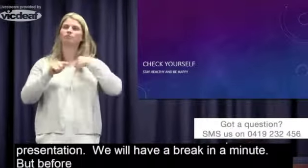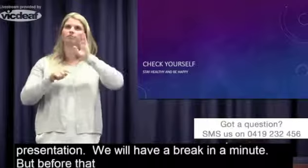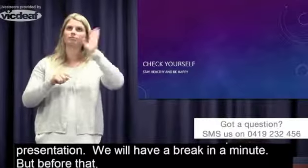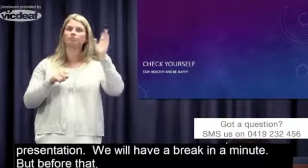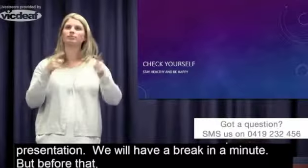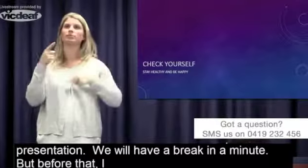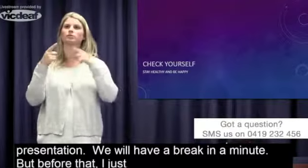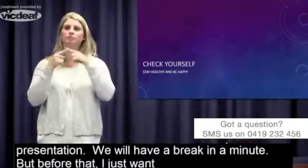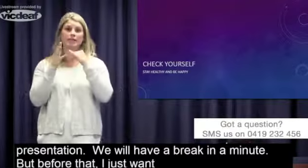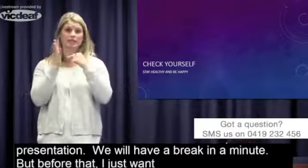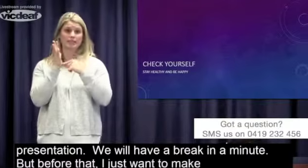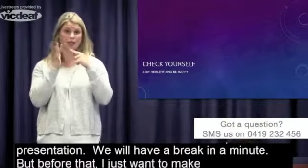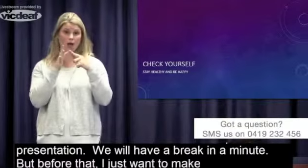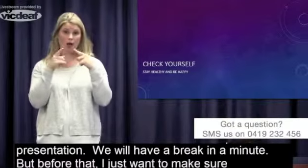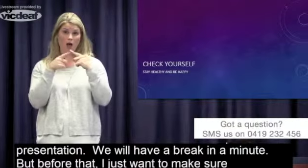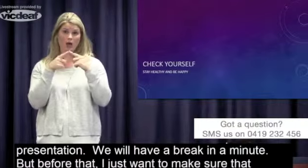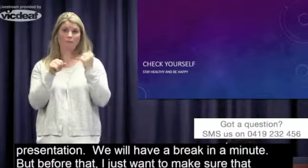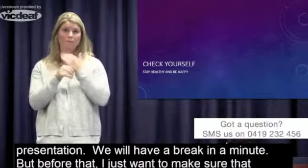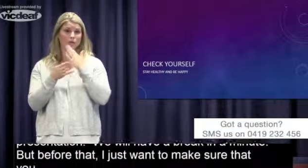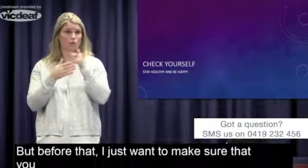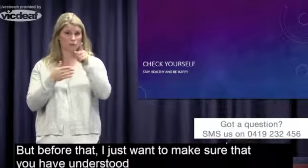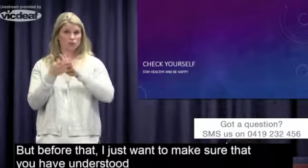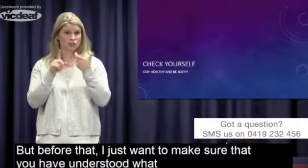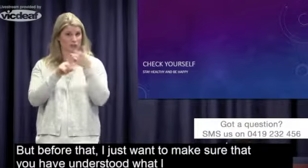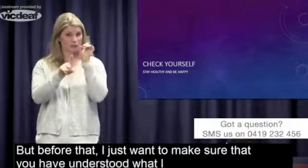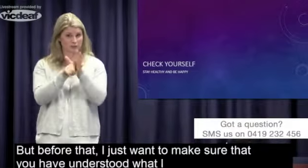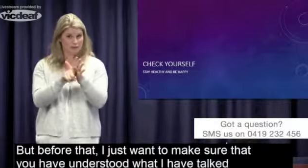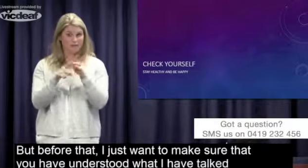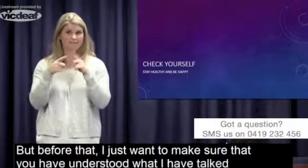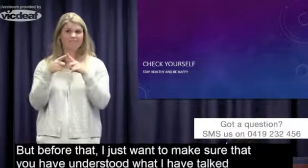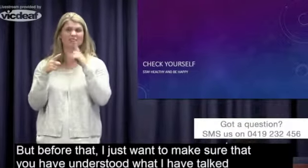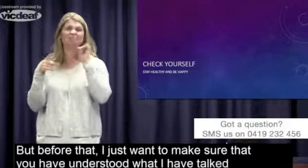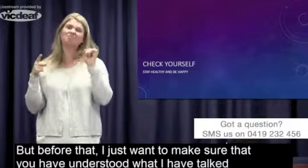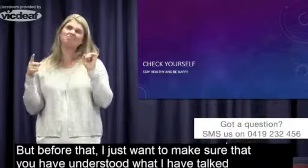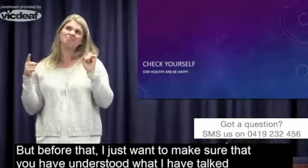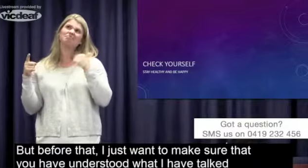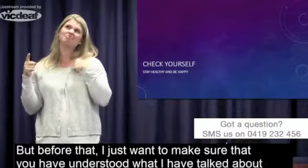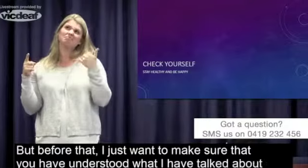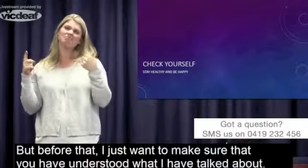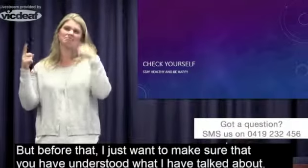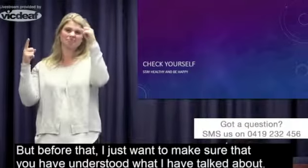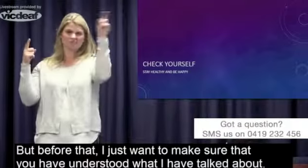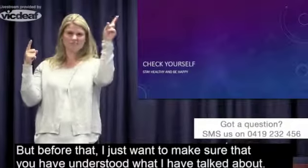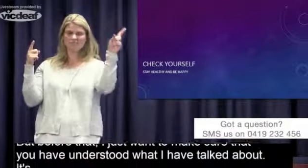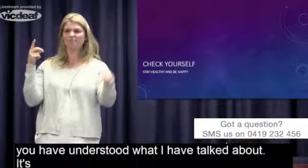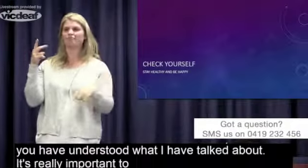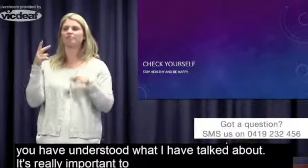sure that you've understood what I've talked about. It's really important to keep a check on yourself and your personal